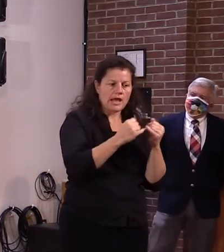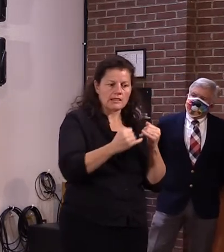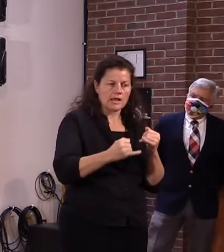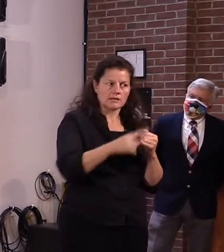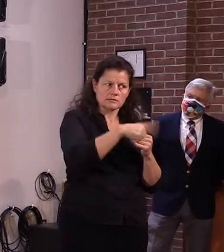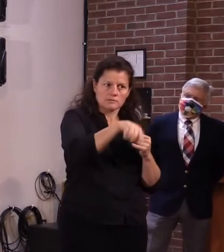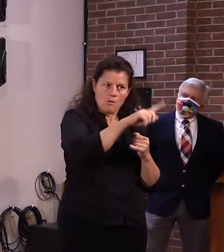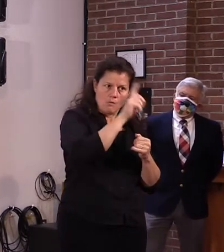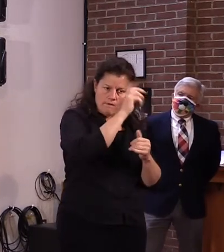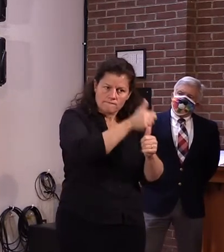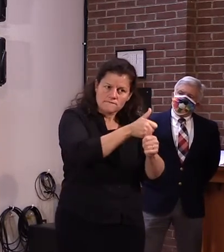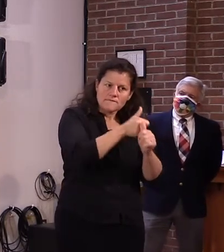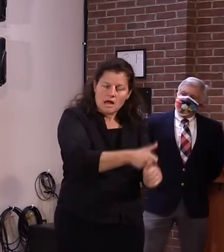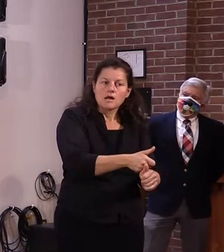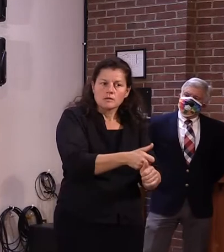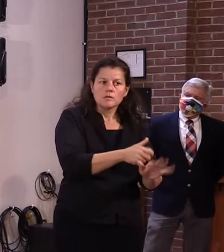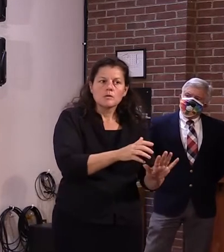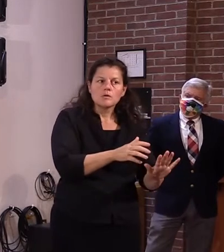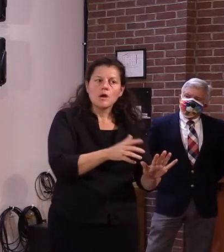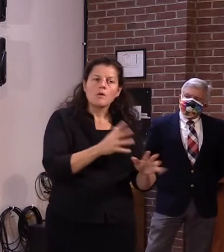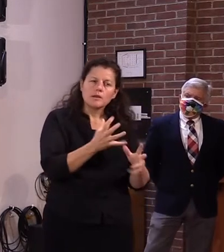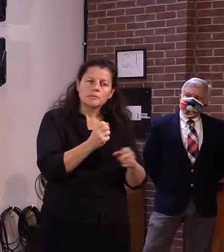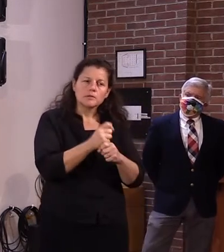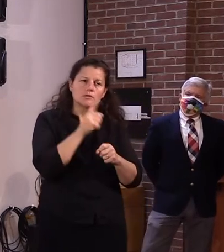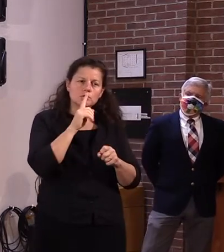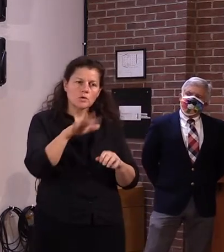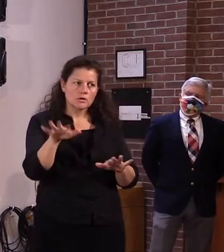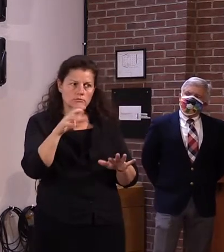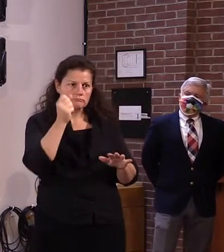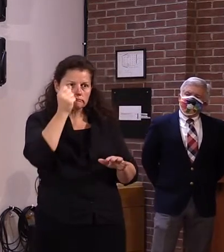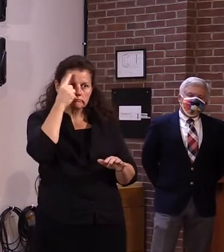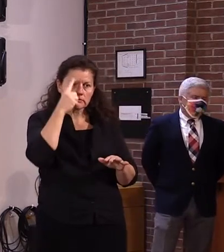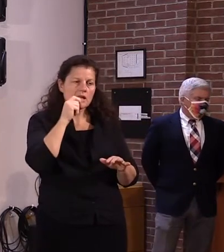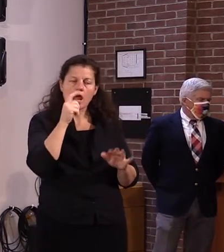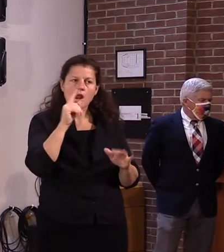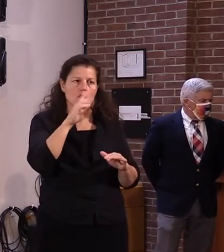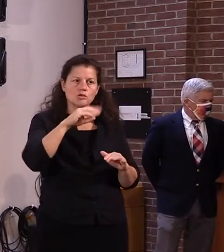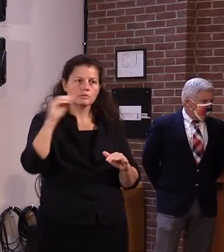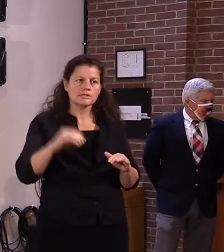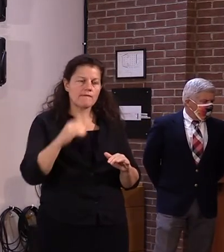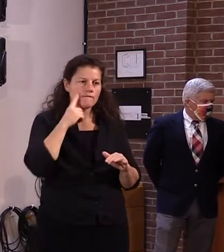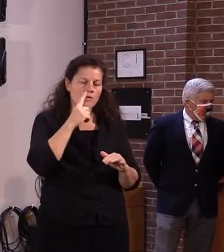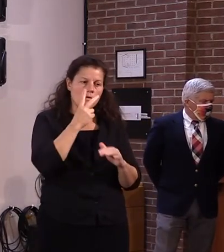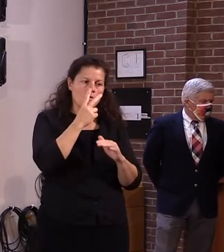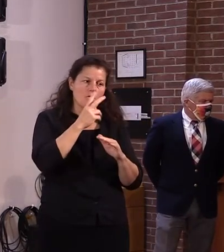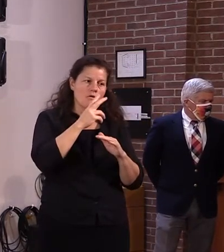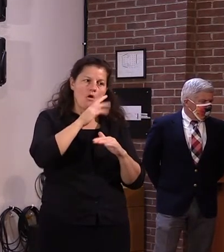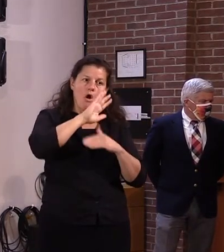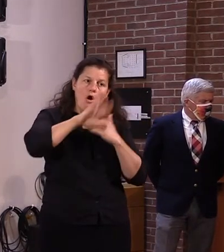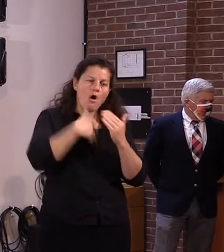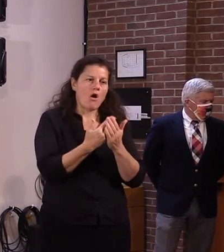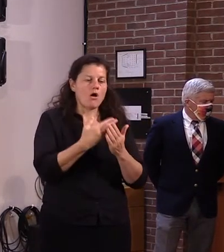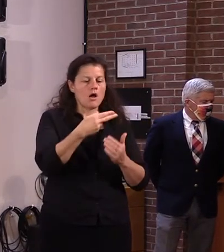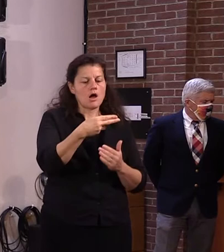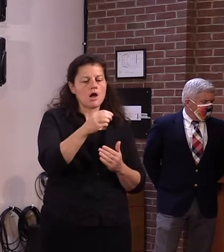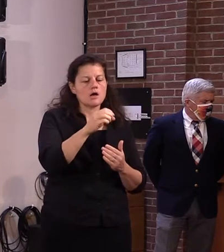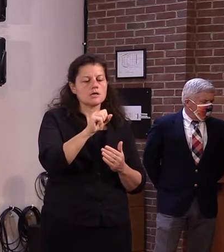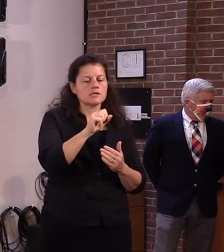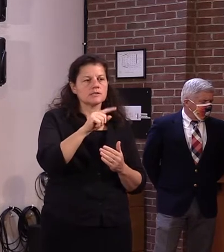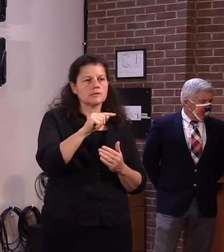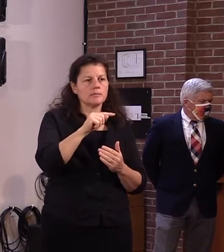to, but I just want to make sure that everyone understands it's not 100% throughout the hospitality